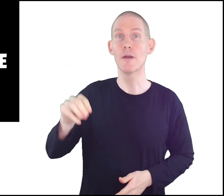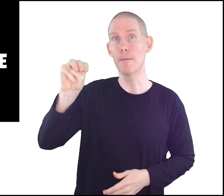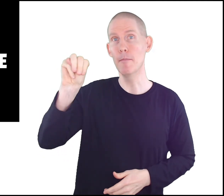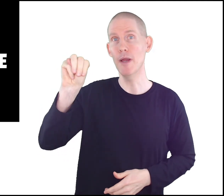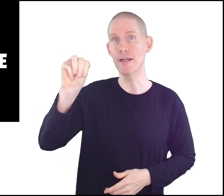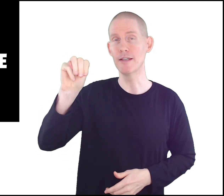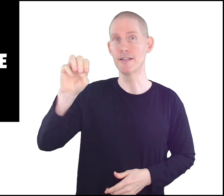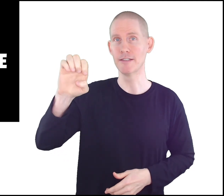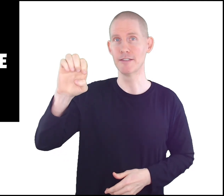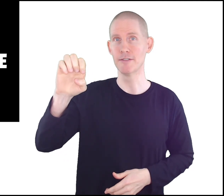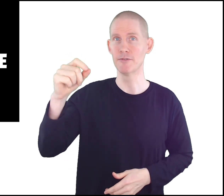Meg.